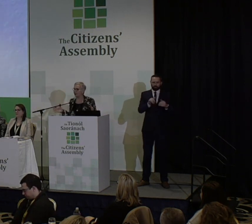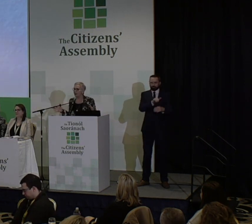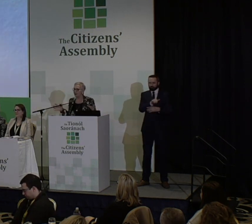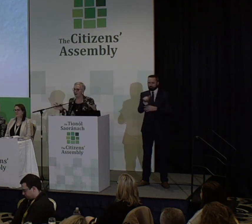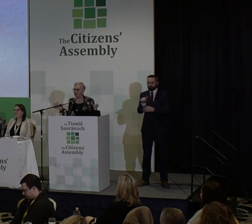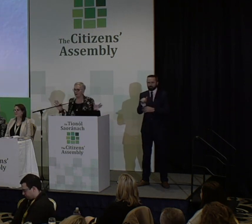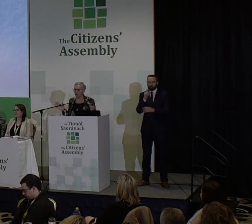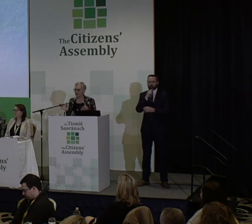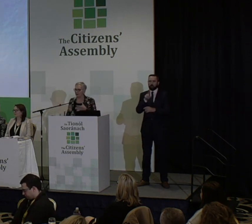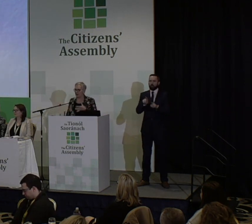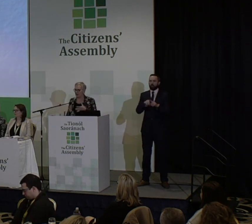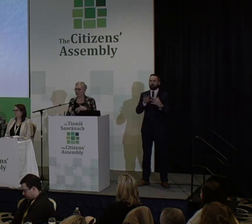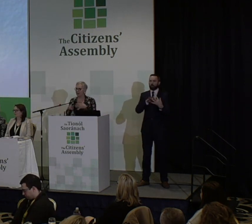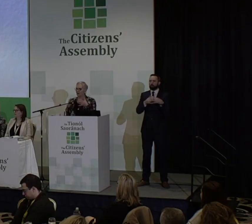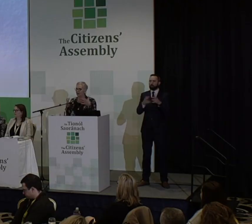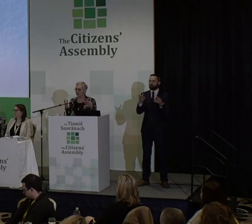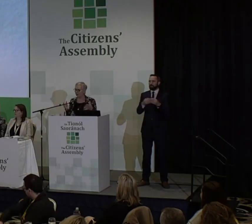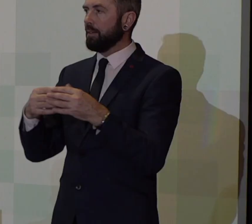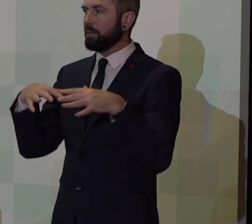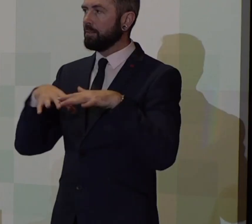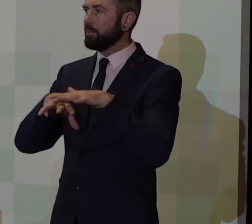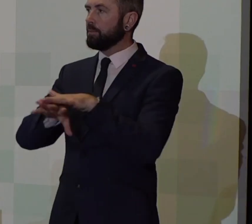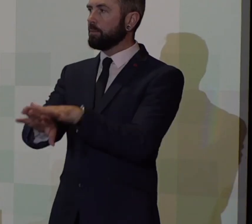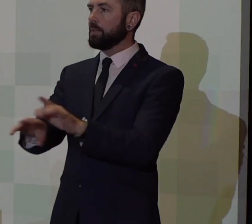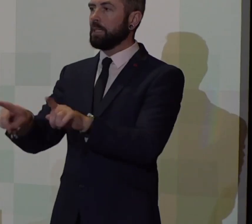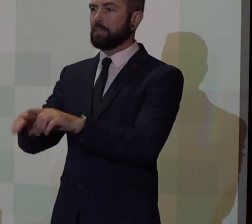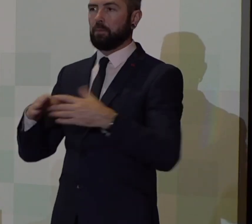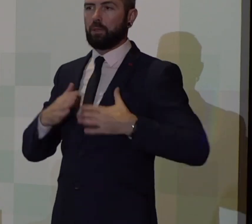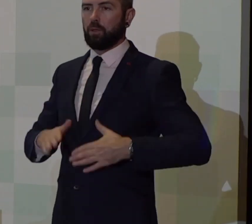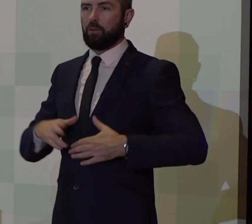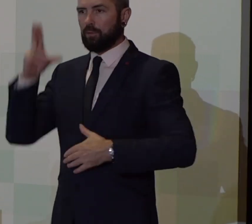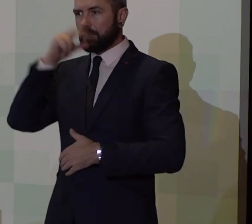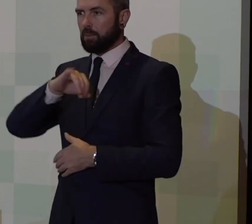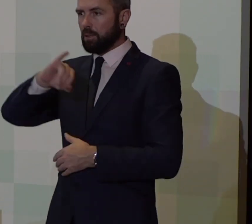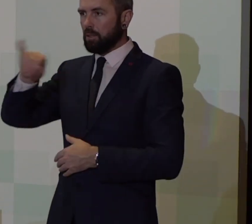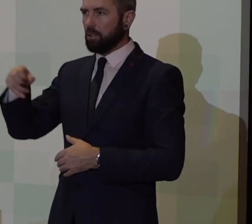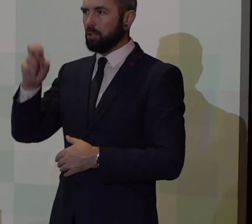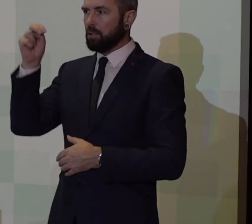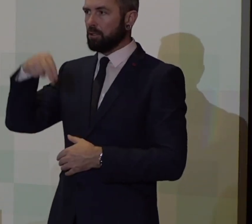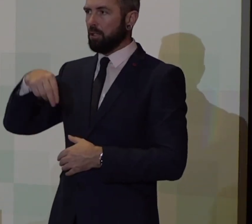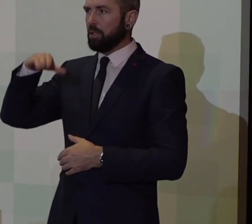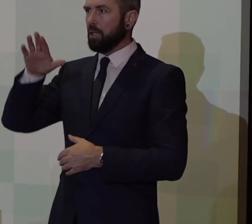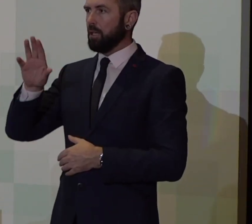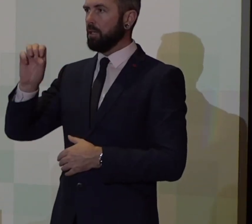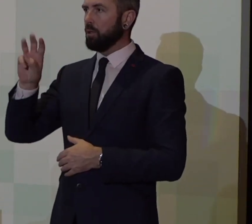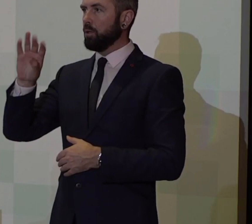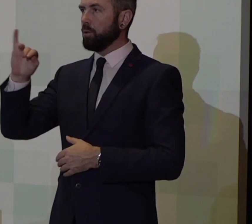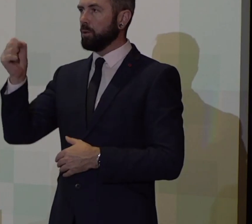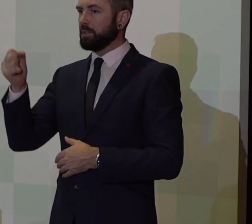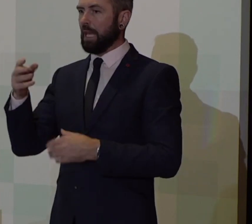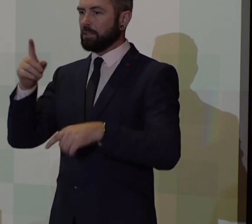toys, but to mix them together. Same with clothes. And for example, John Lewis brought out a range